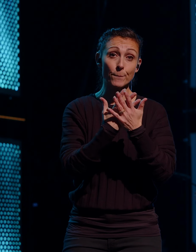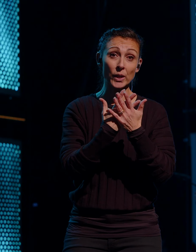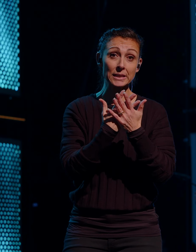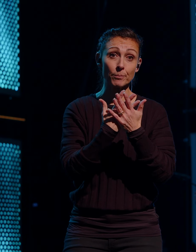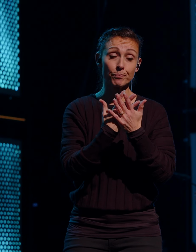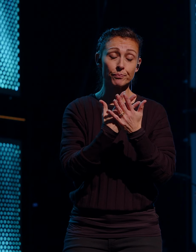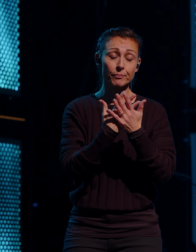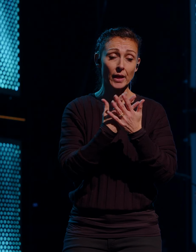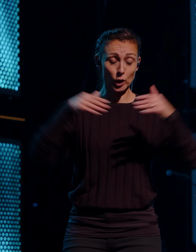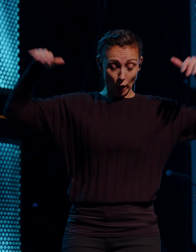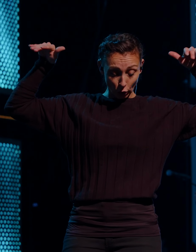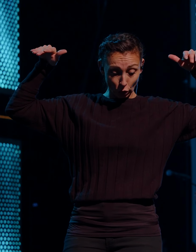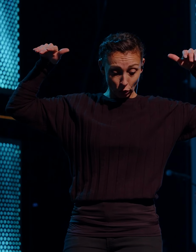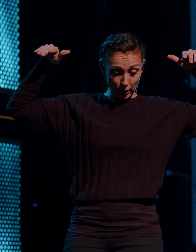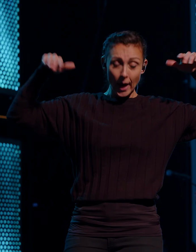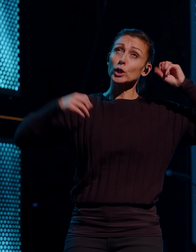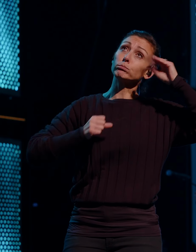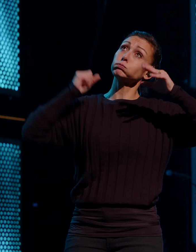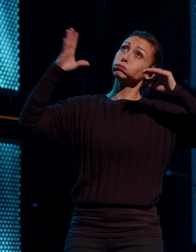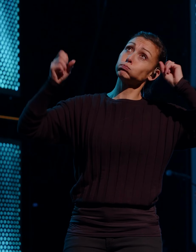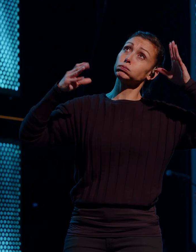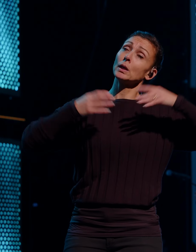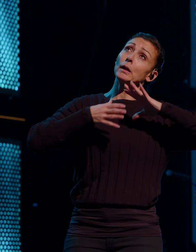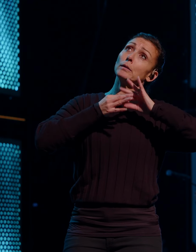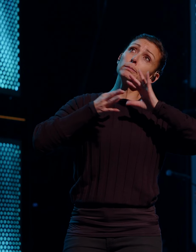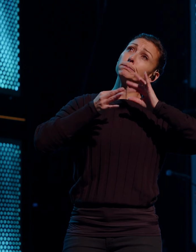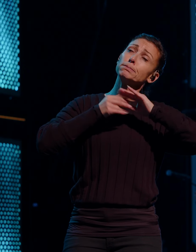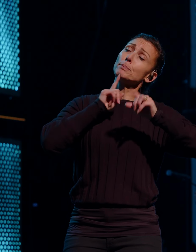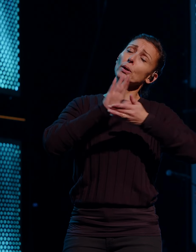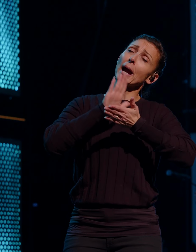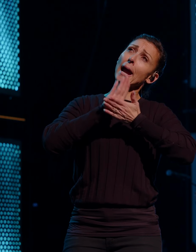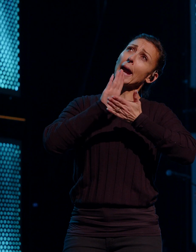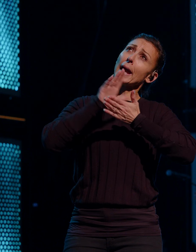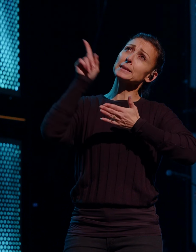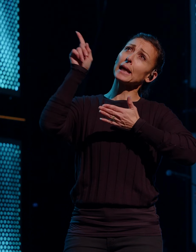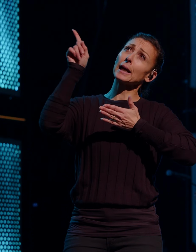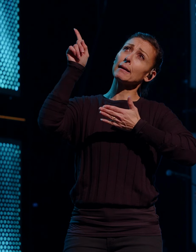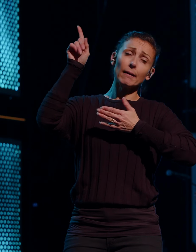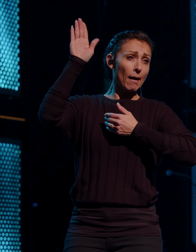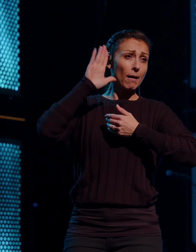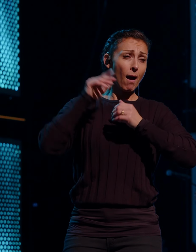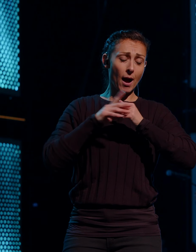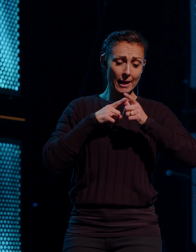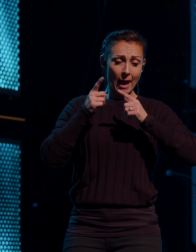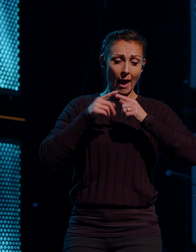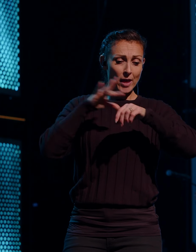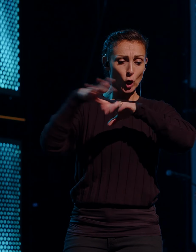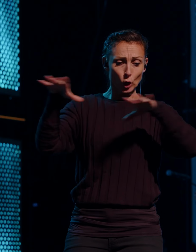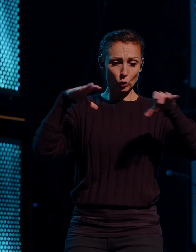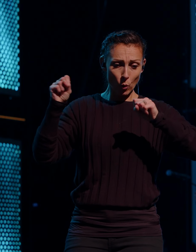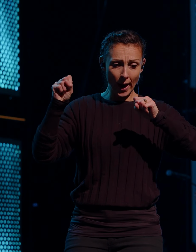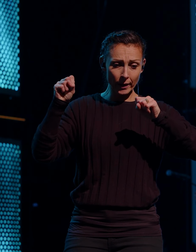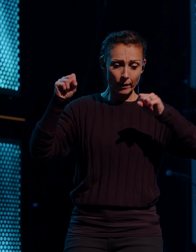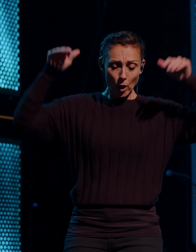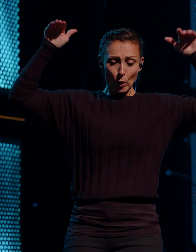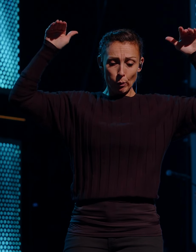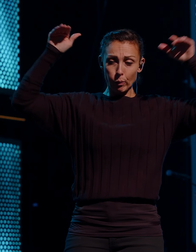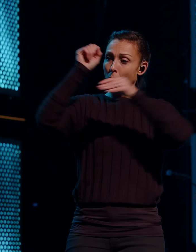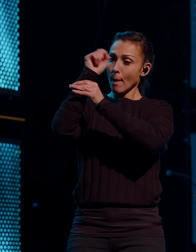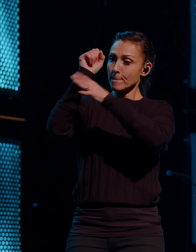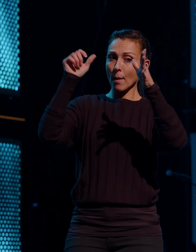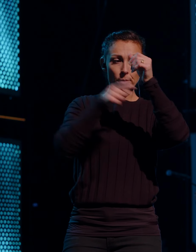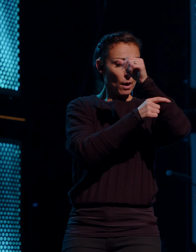Are you staying? Now keep this in your mind with this prison guard. He's a bully. More than likely, he was one of the guys that